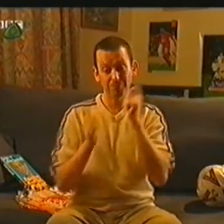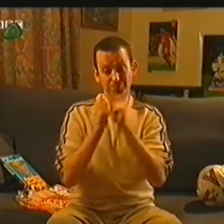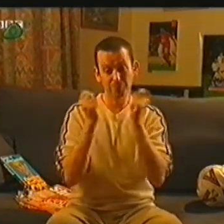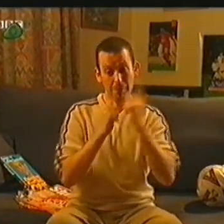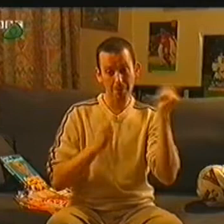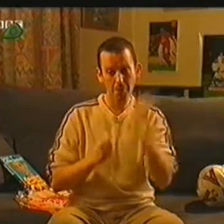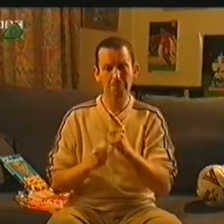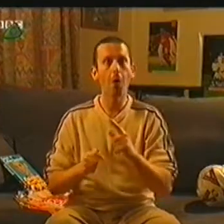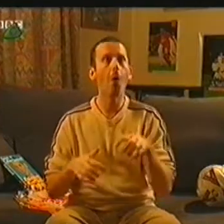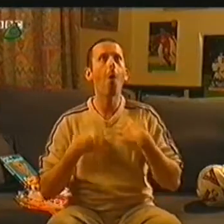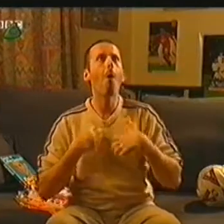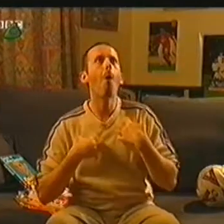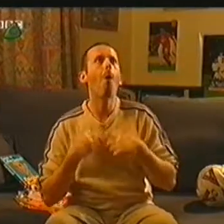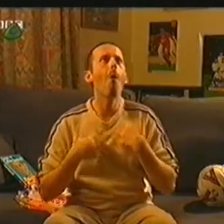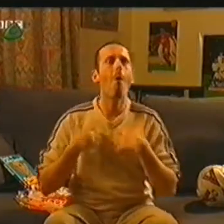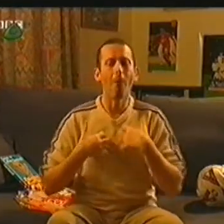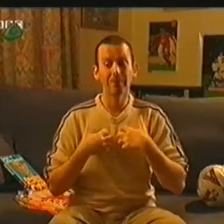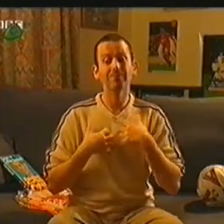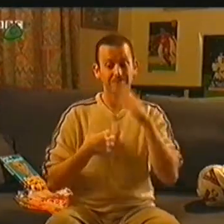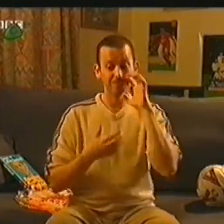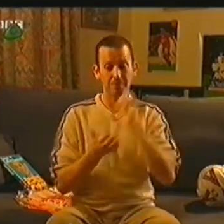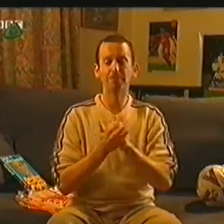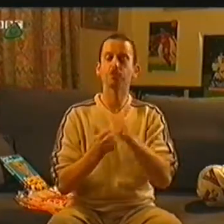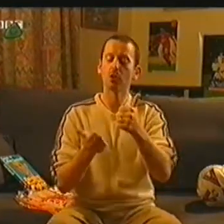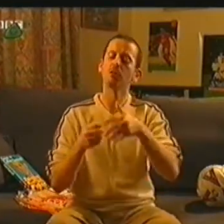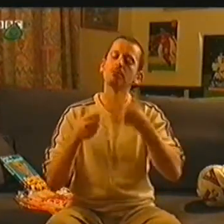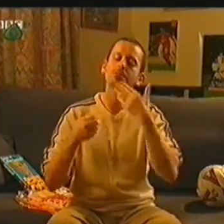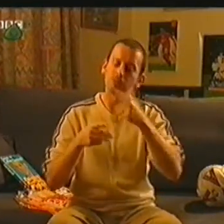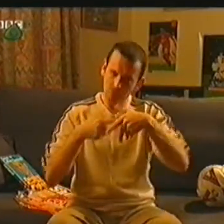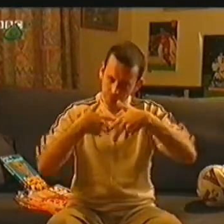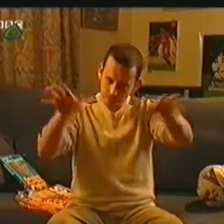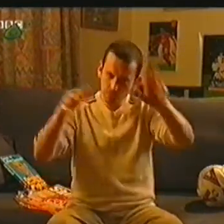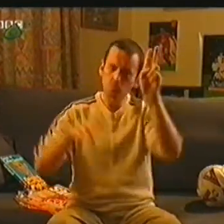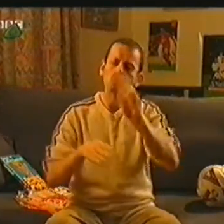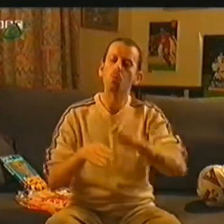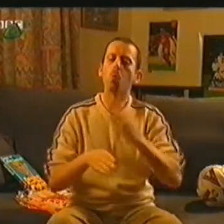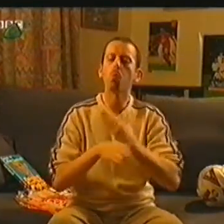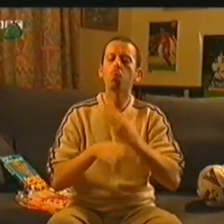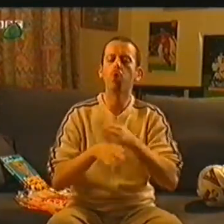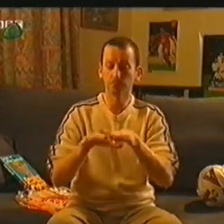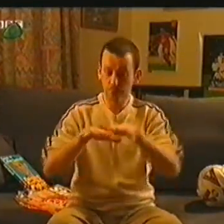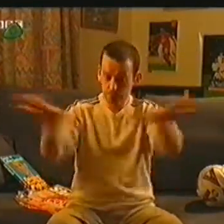A photographer will be taking pictures of the match this afternoon. Now off you go to your classes."